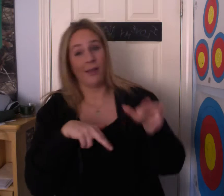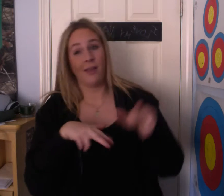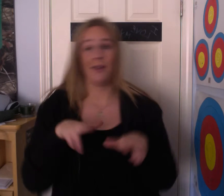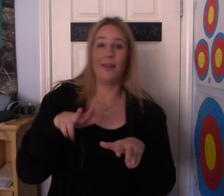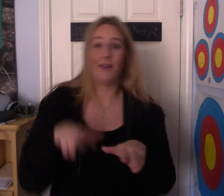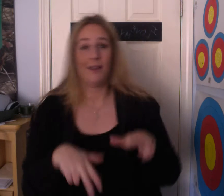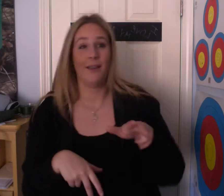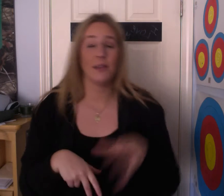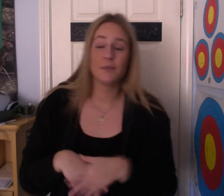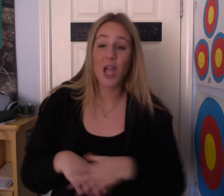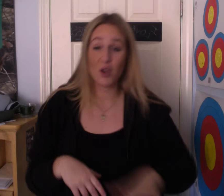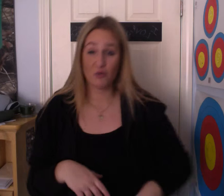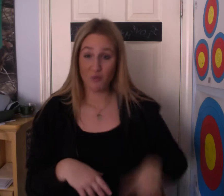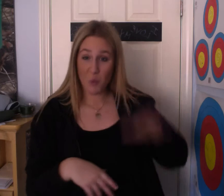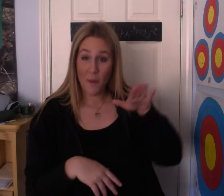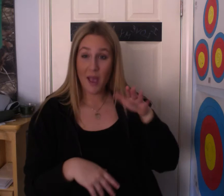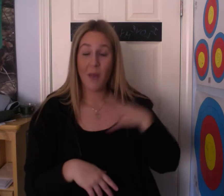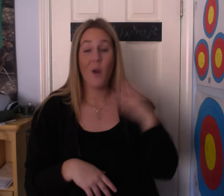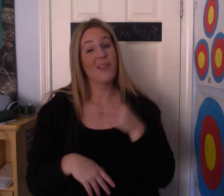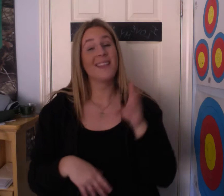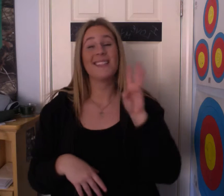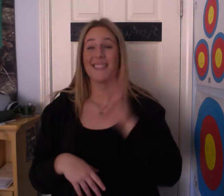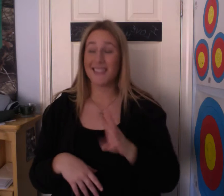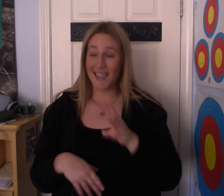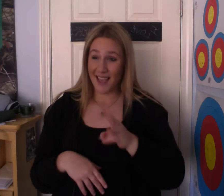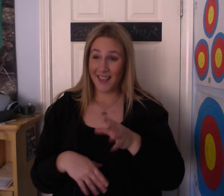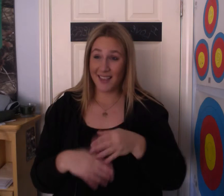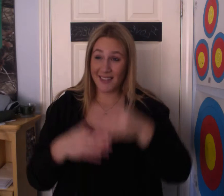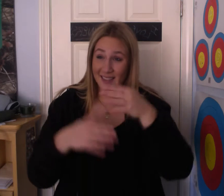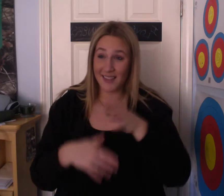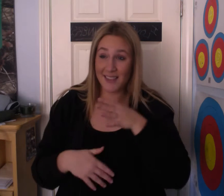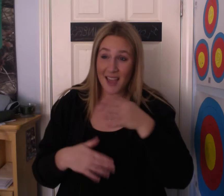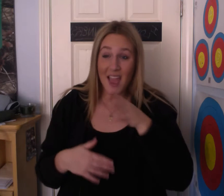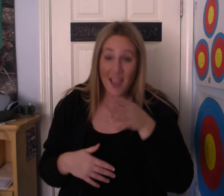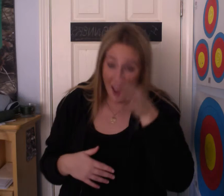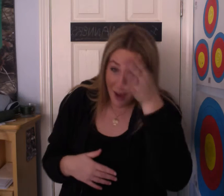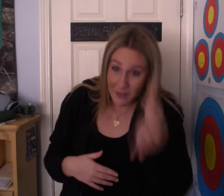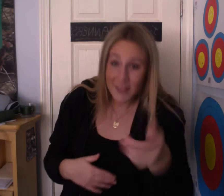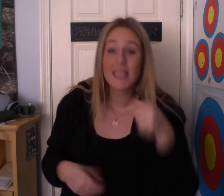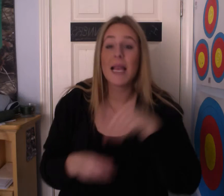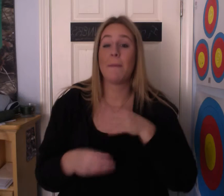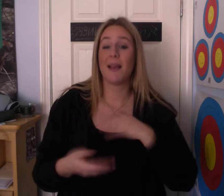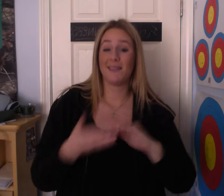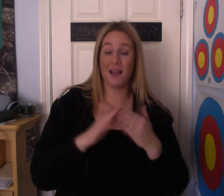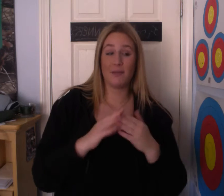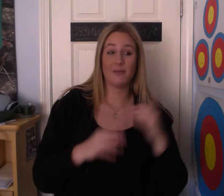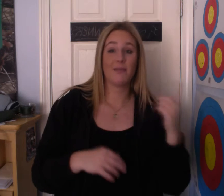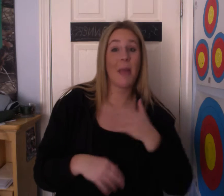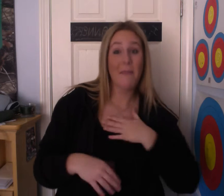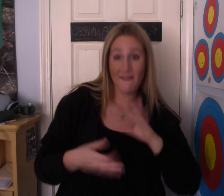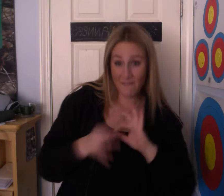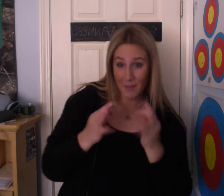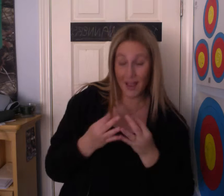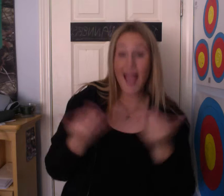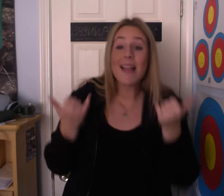Growing up, there were only 6 Arabs in my town, and they were all my family. Now there are 20 Arabs in town, and